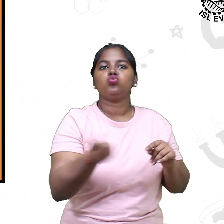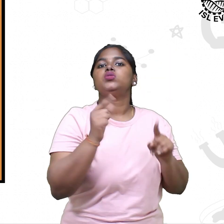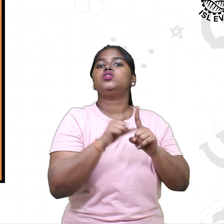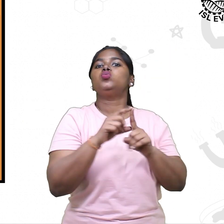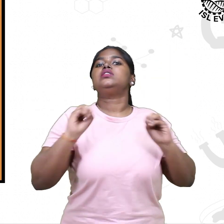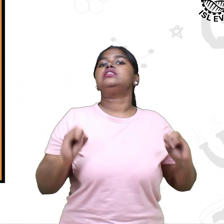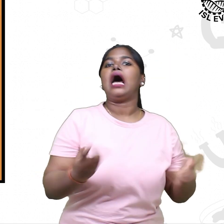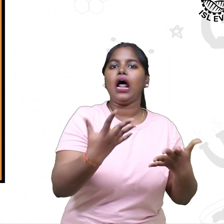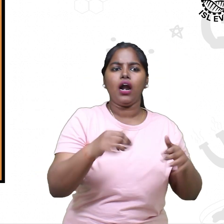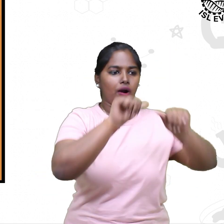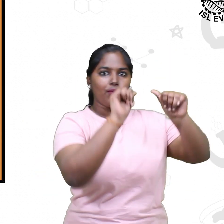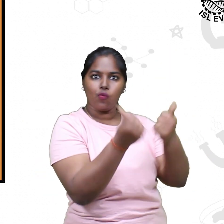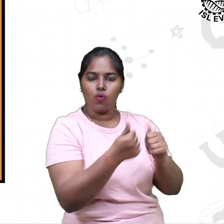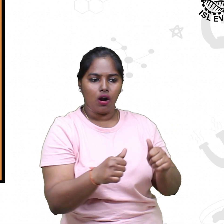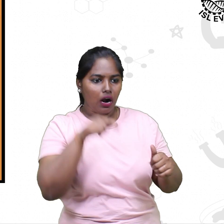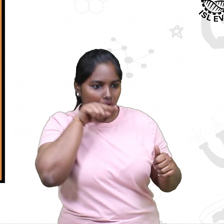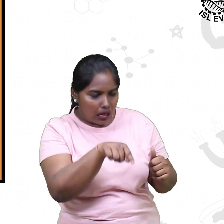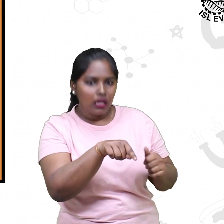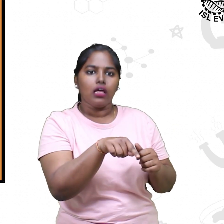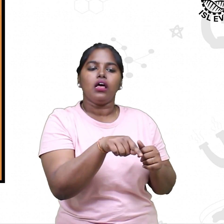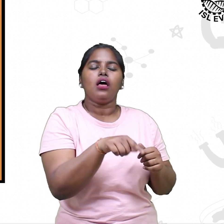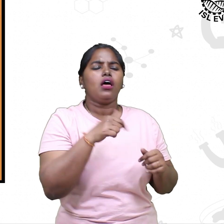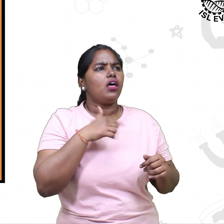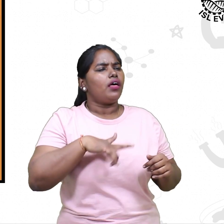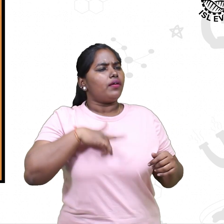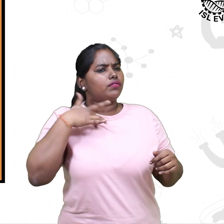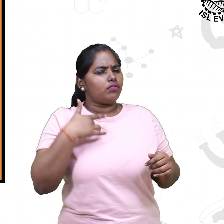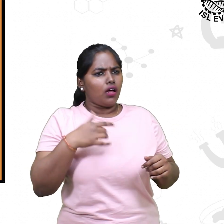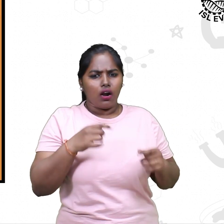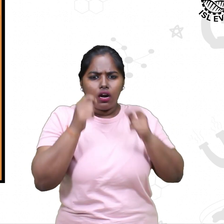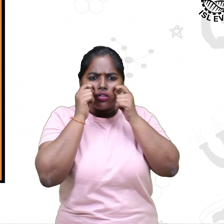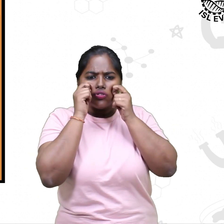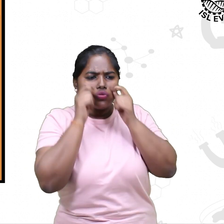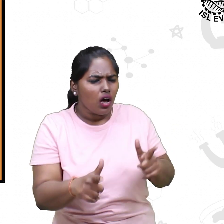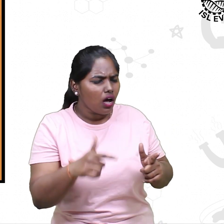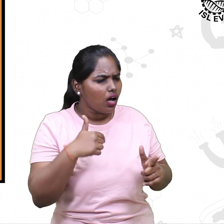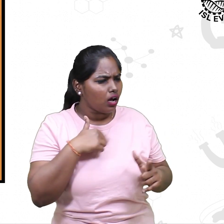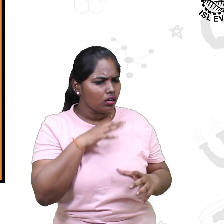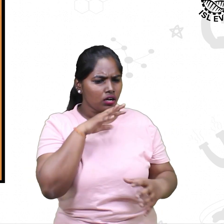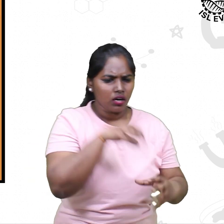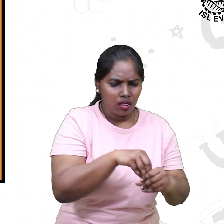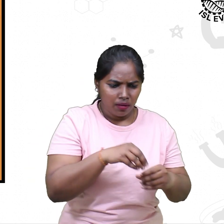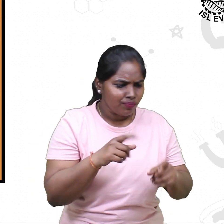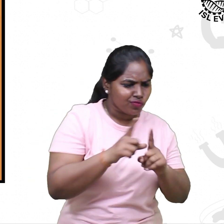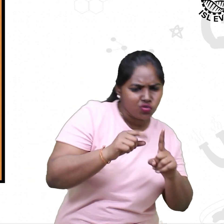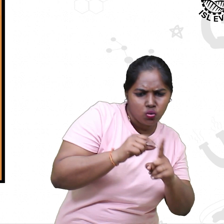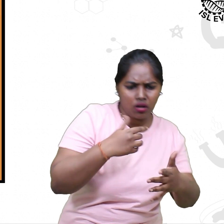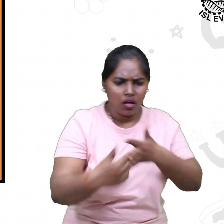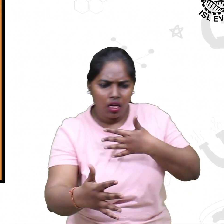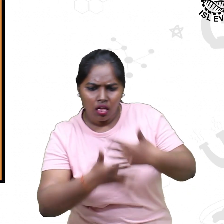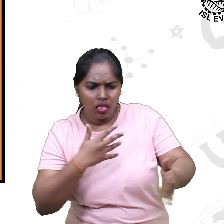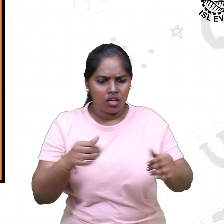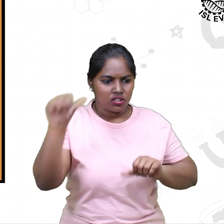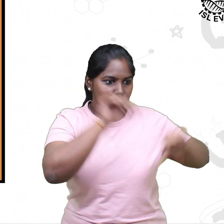zebra finches. And lo and behold, I got attracted towards, the experimental part of the